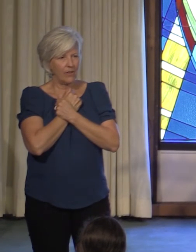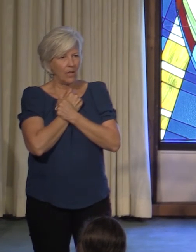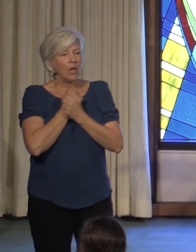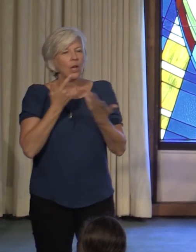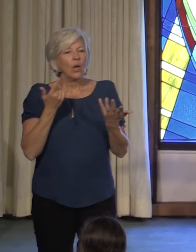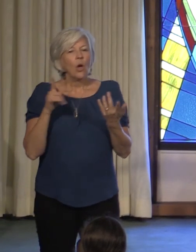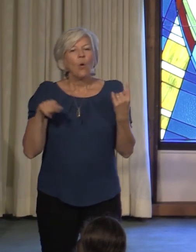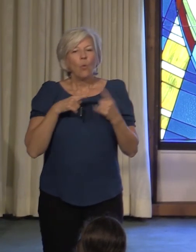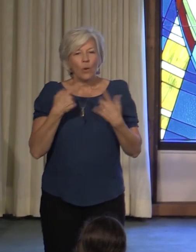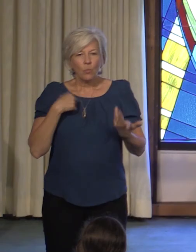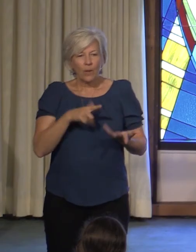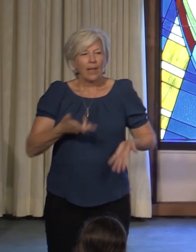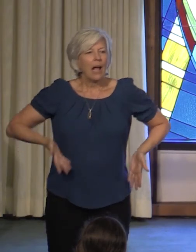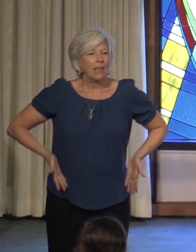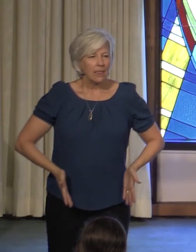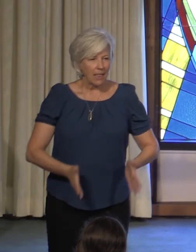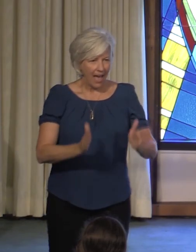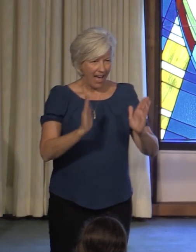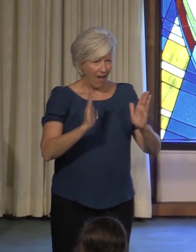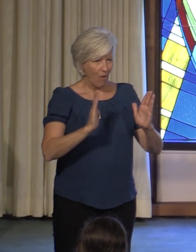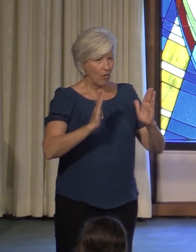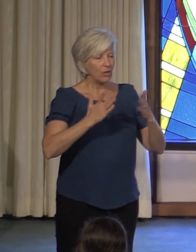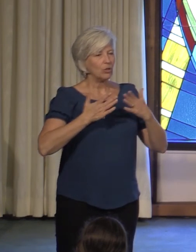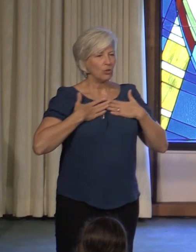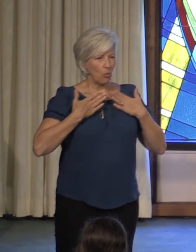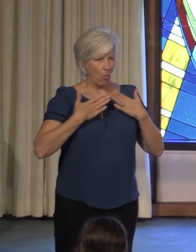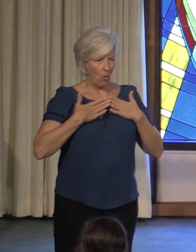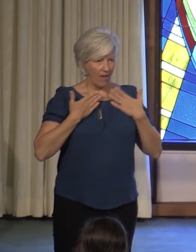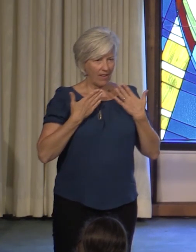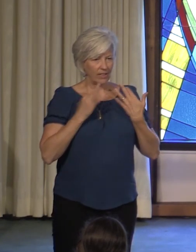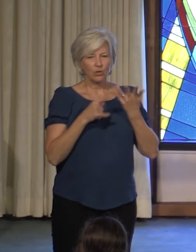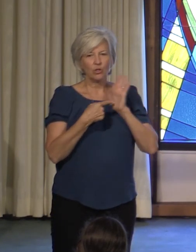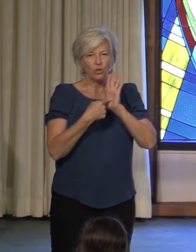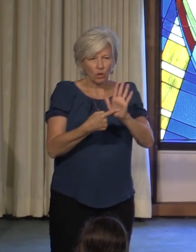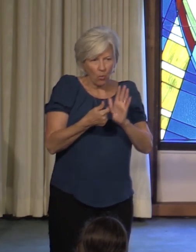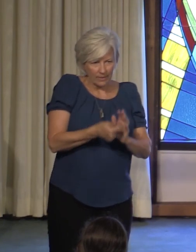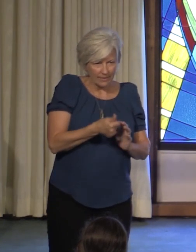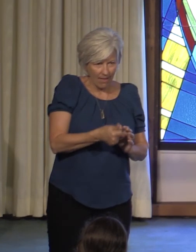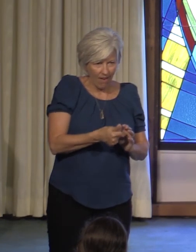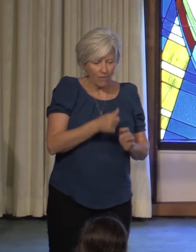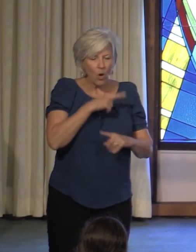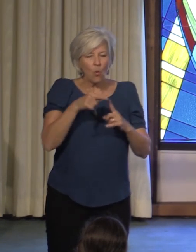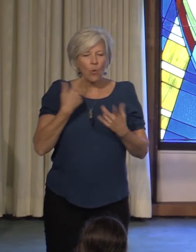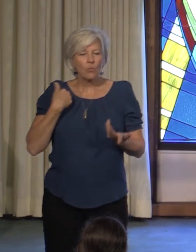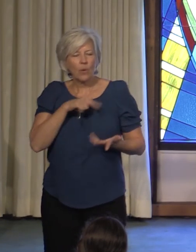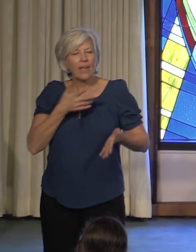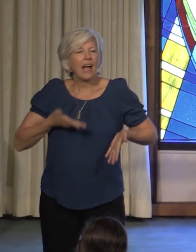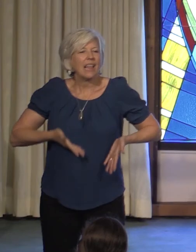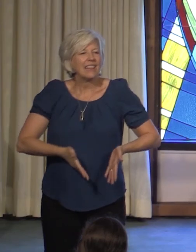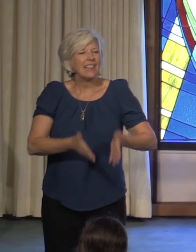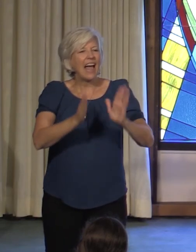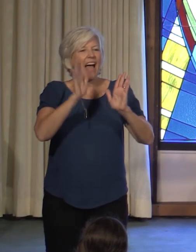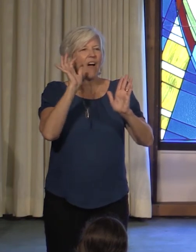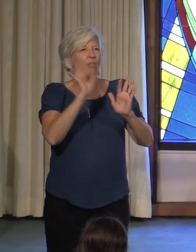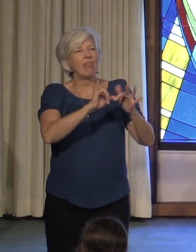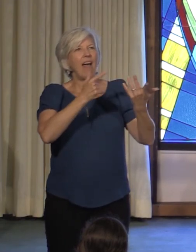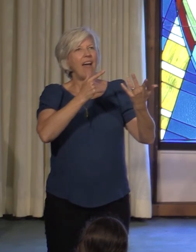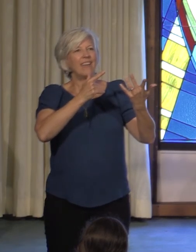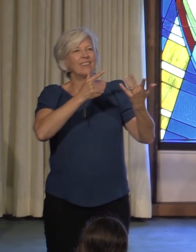when we allow joy to show itself, when we allow that river of